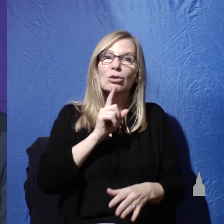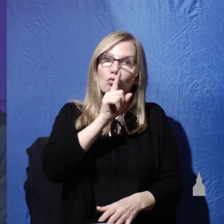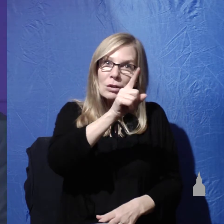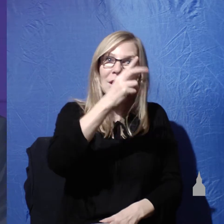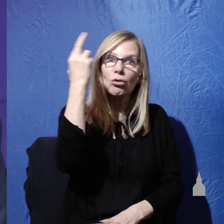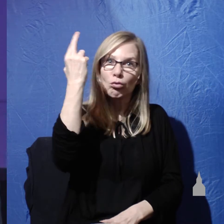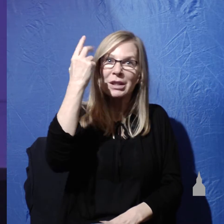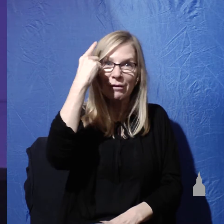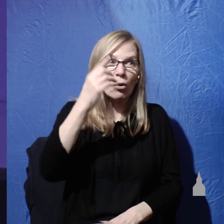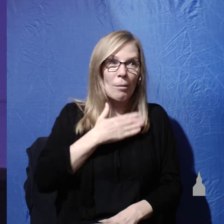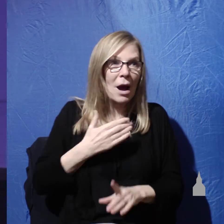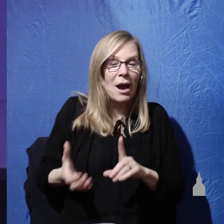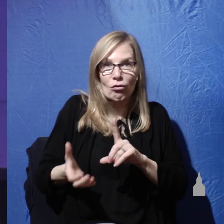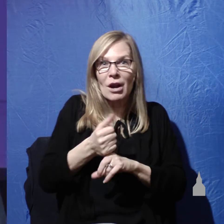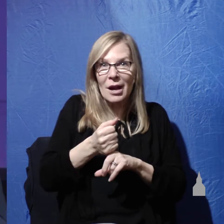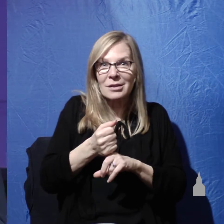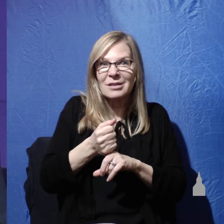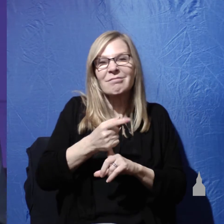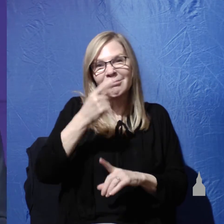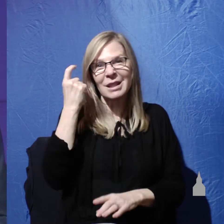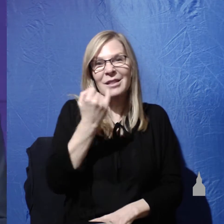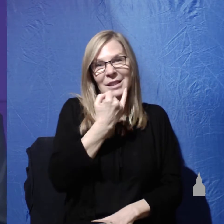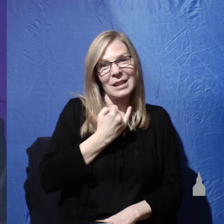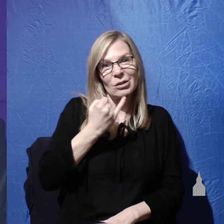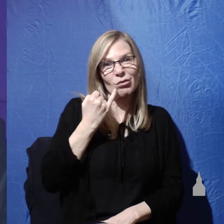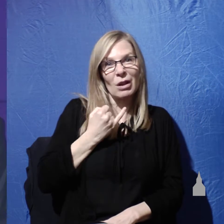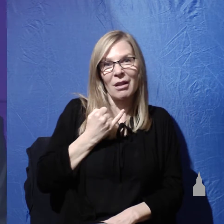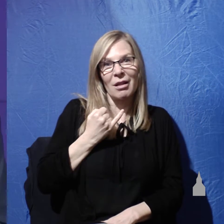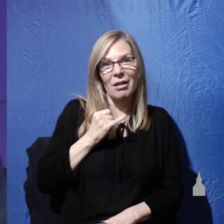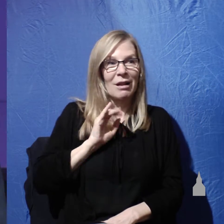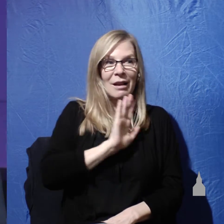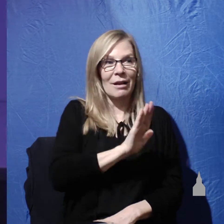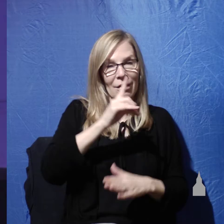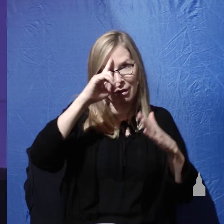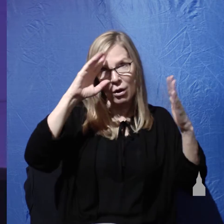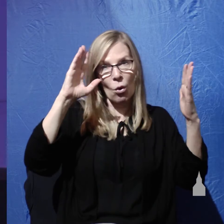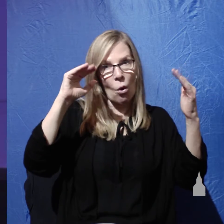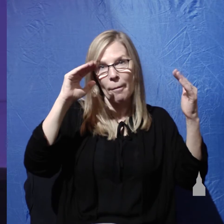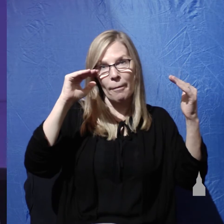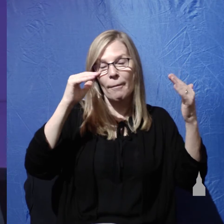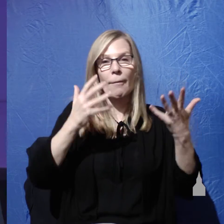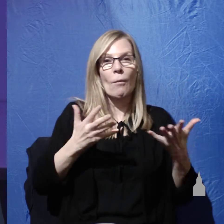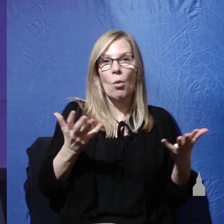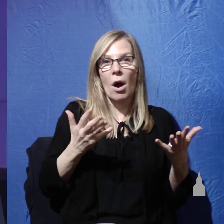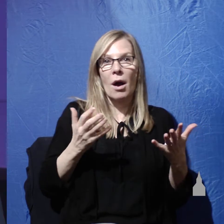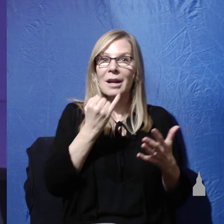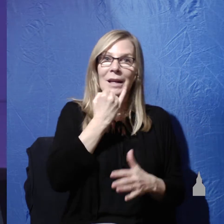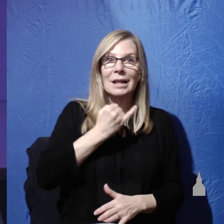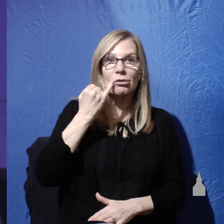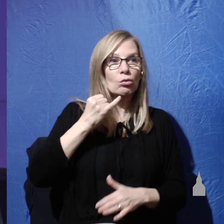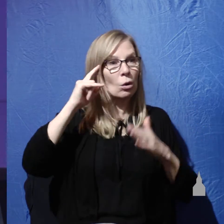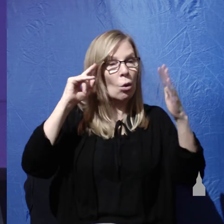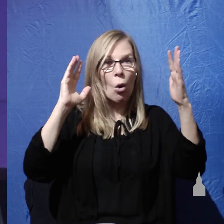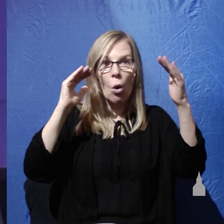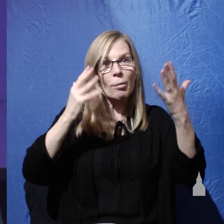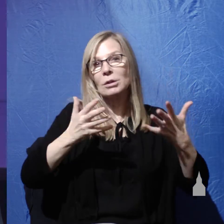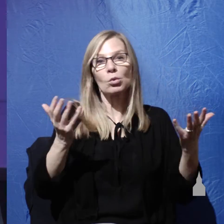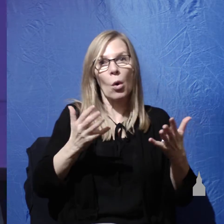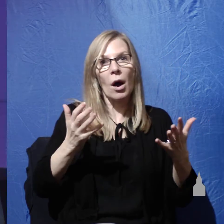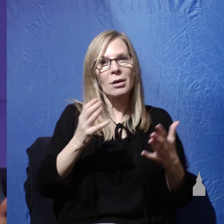reason for his arrest is because of Israel's hope. What is Israel's hope? Israel's hope is in the coming of the